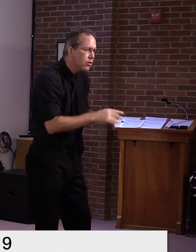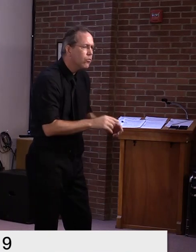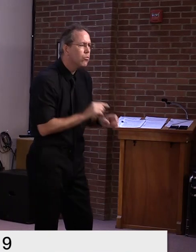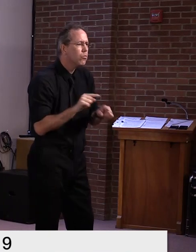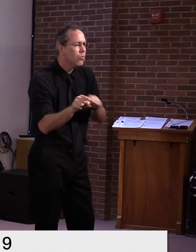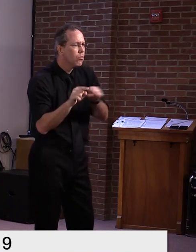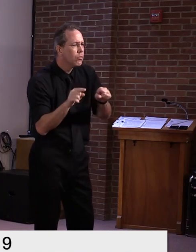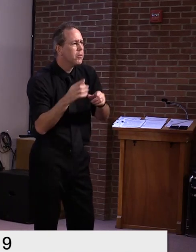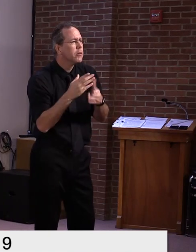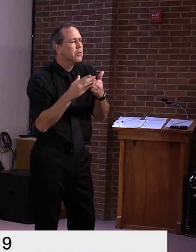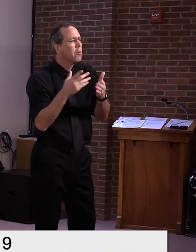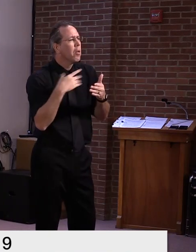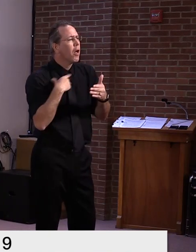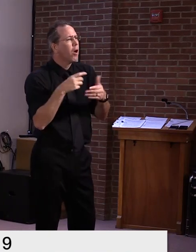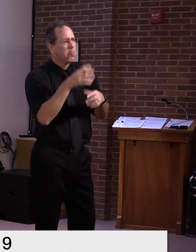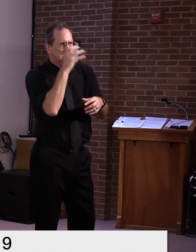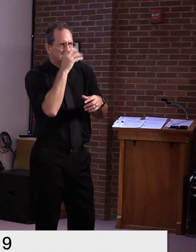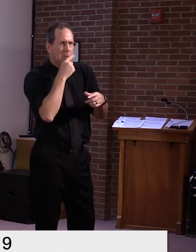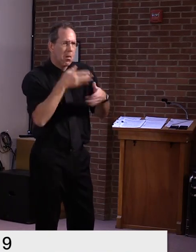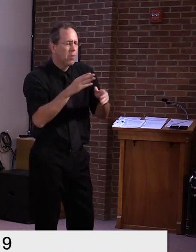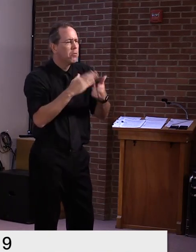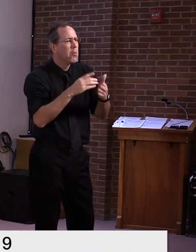Got it. Thank you. Okay.